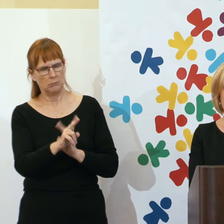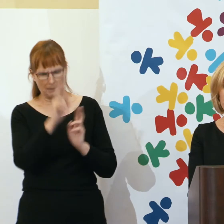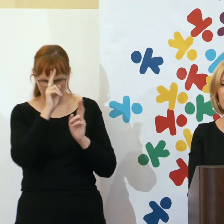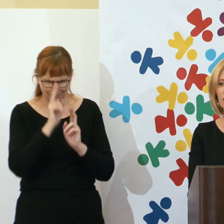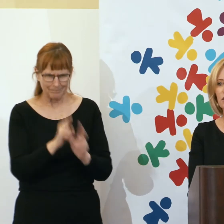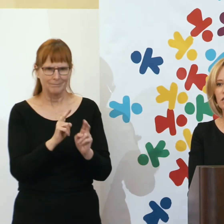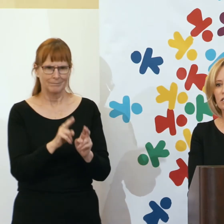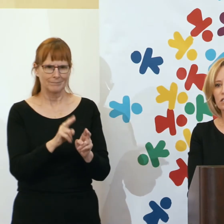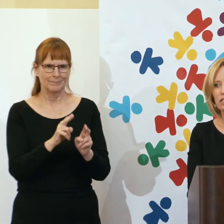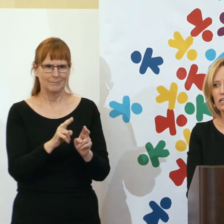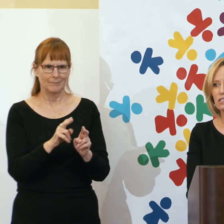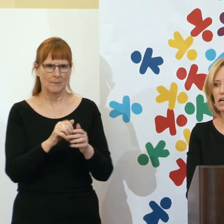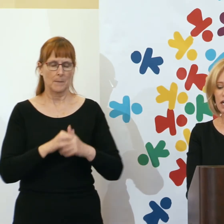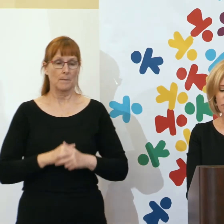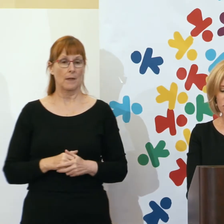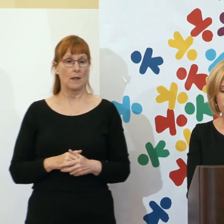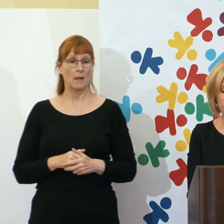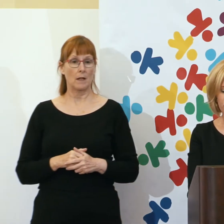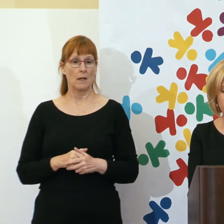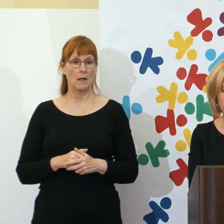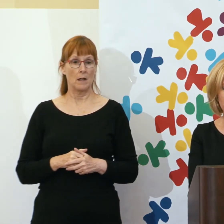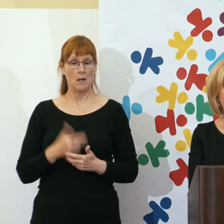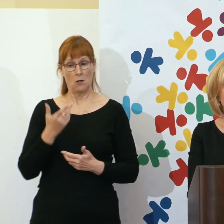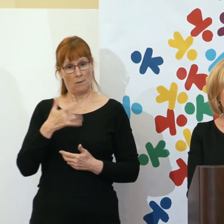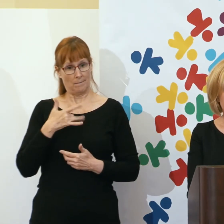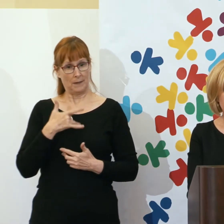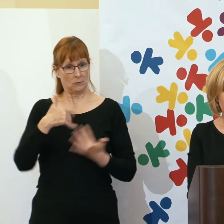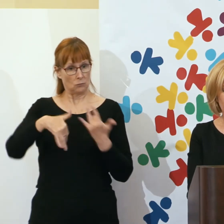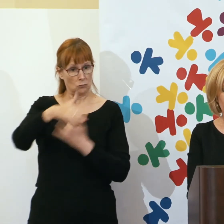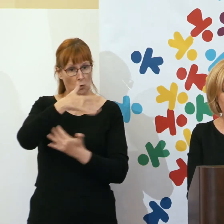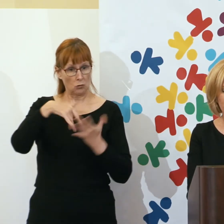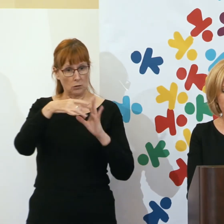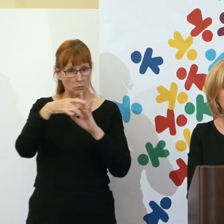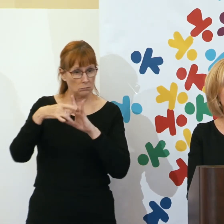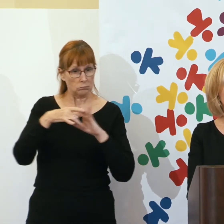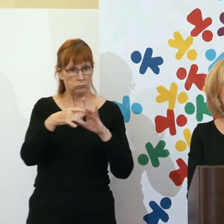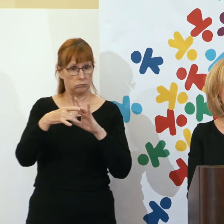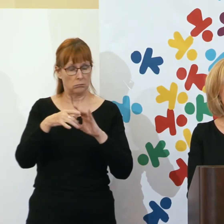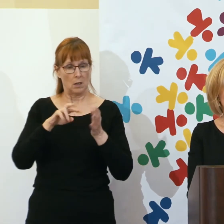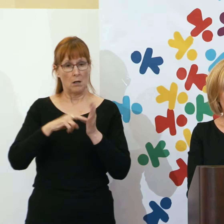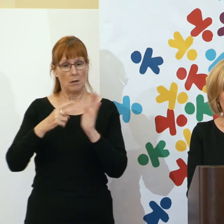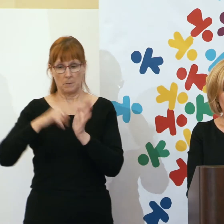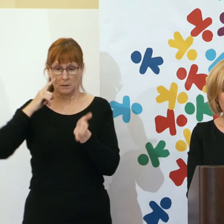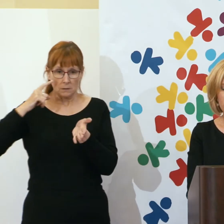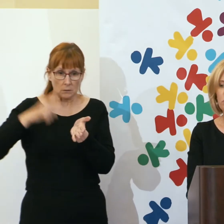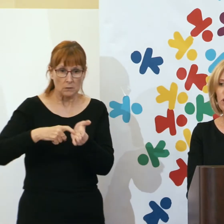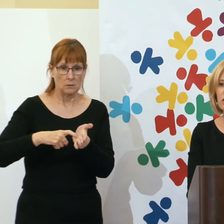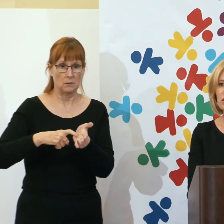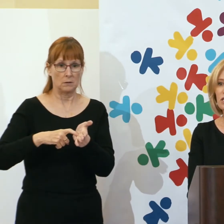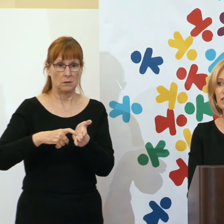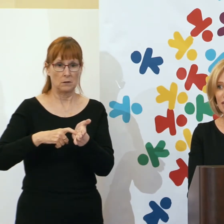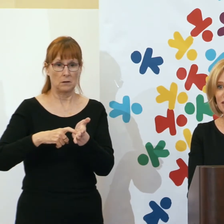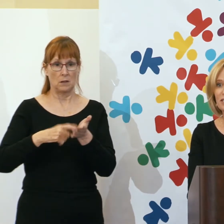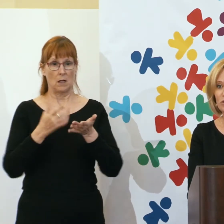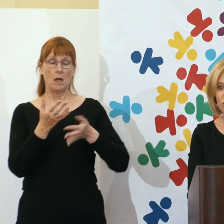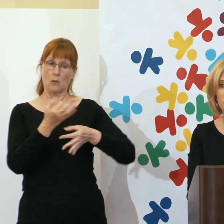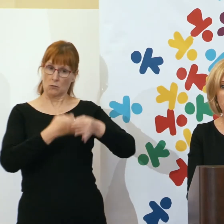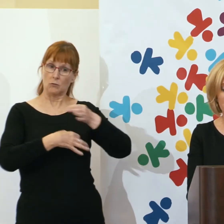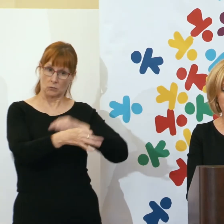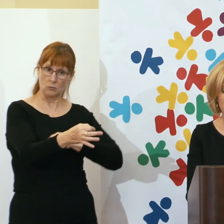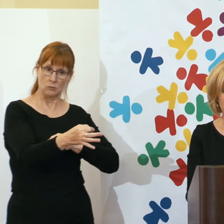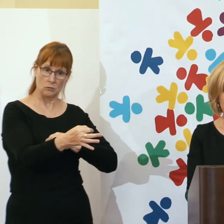Building social connectedness, as I have said before, is about recognition, reciprocity, and